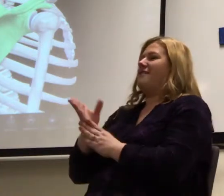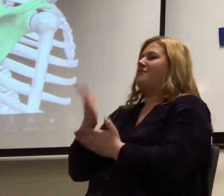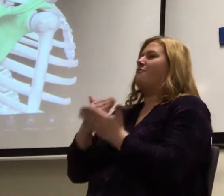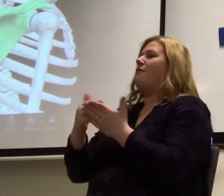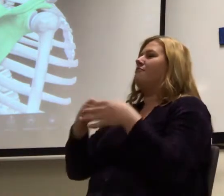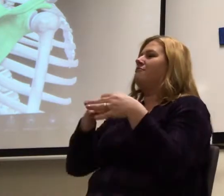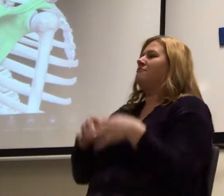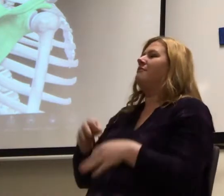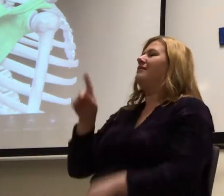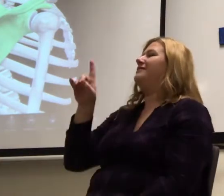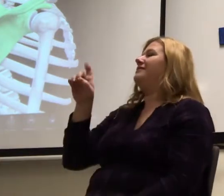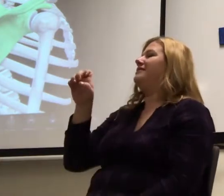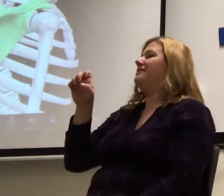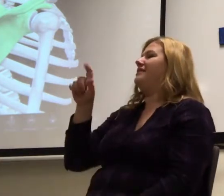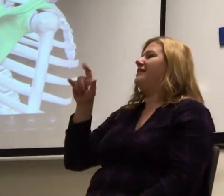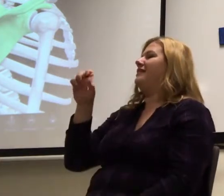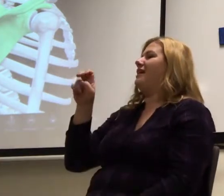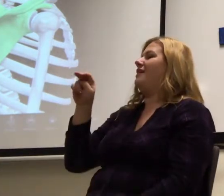on.